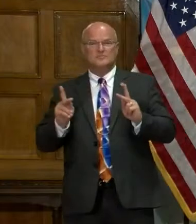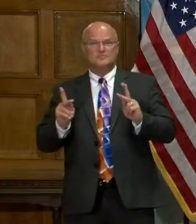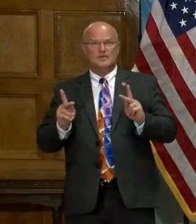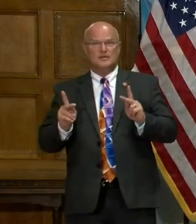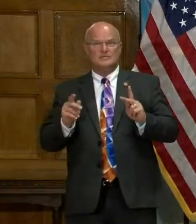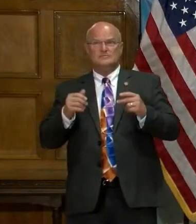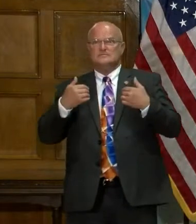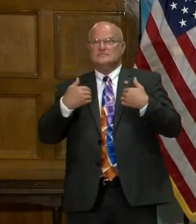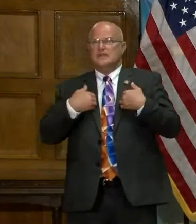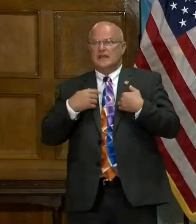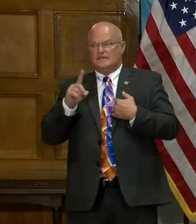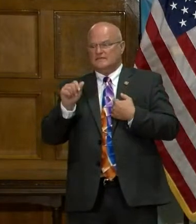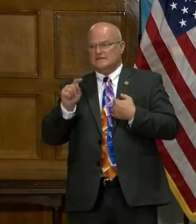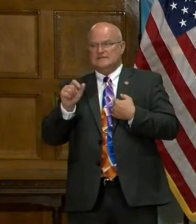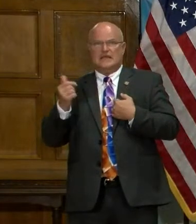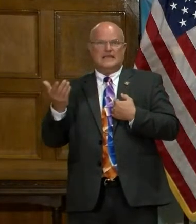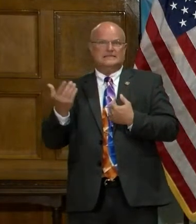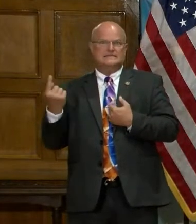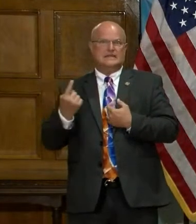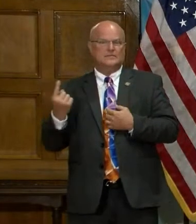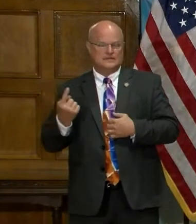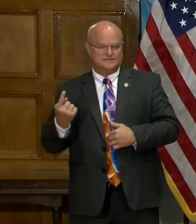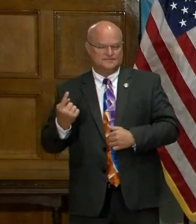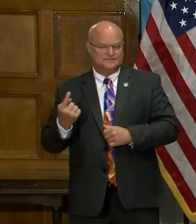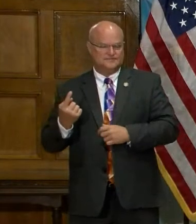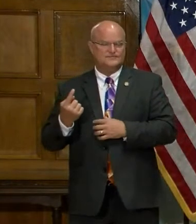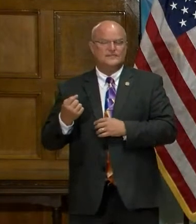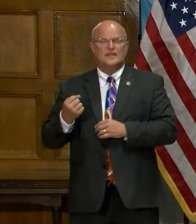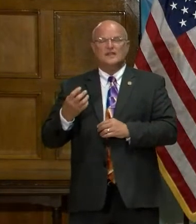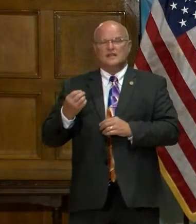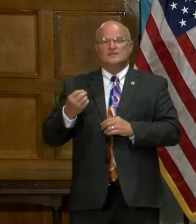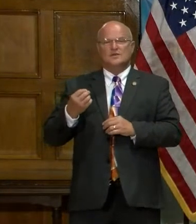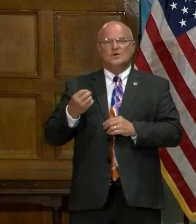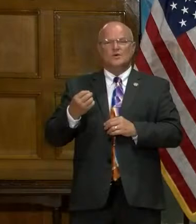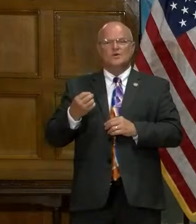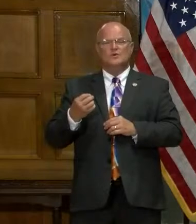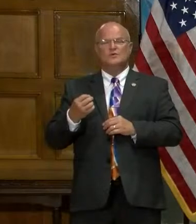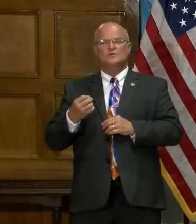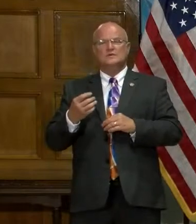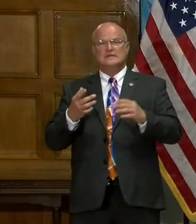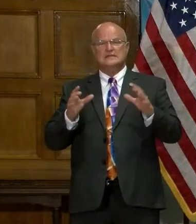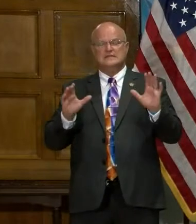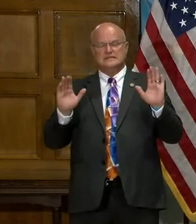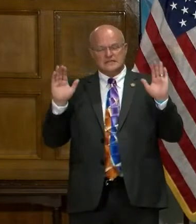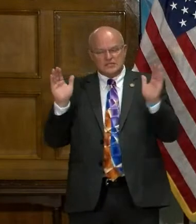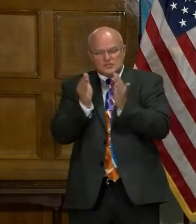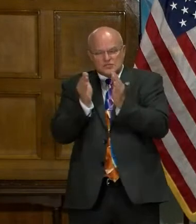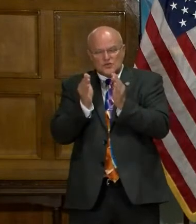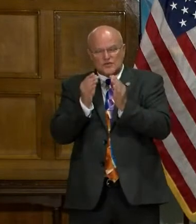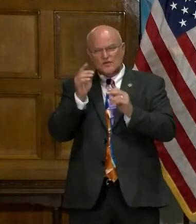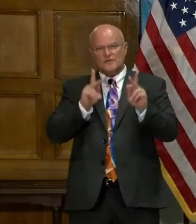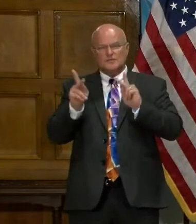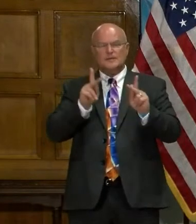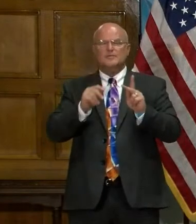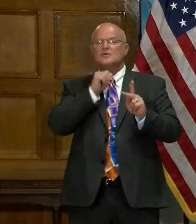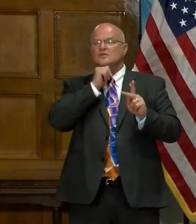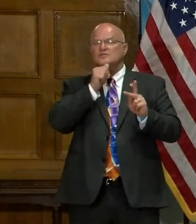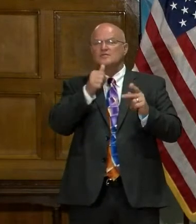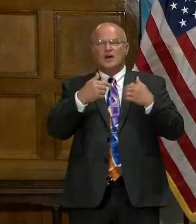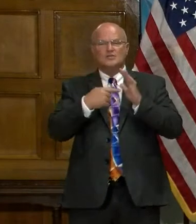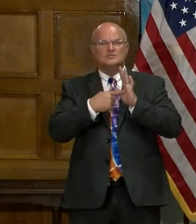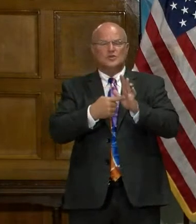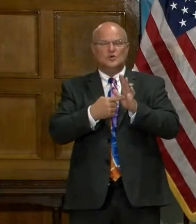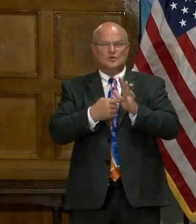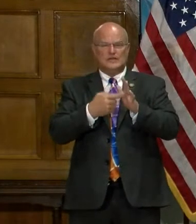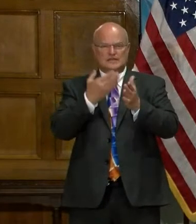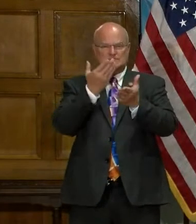we don't have data on symptoms, and so there's a very conservative definition for asymptomatic and a more